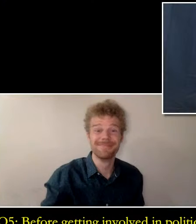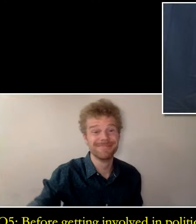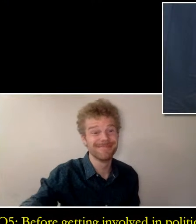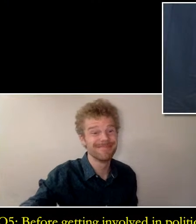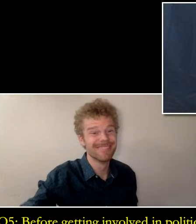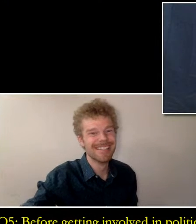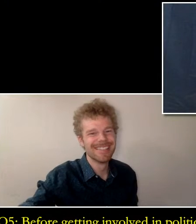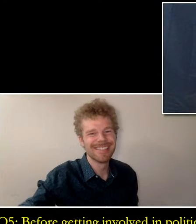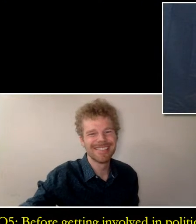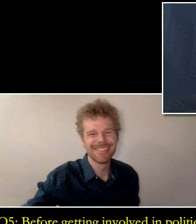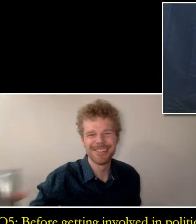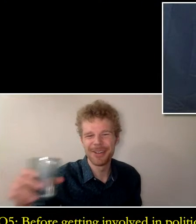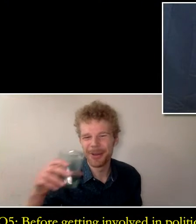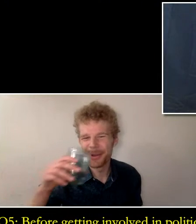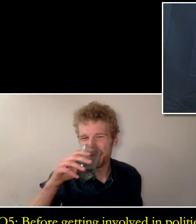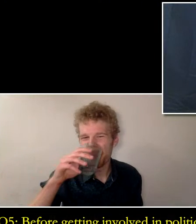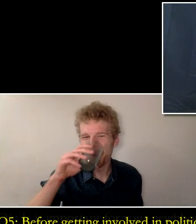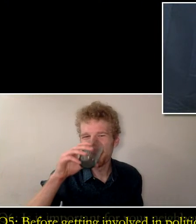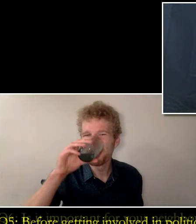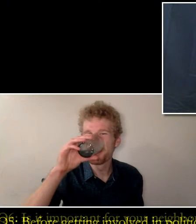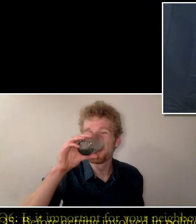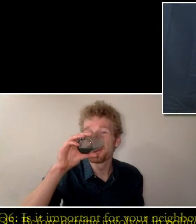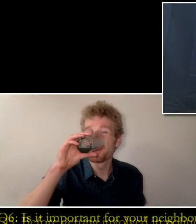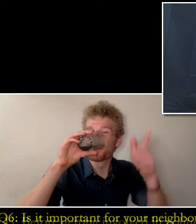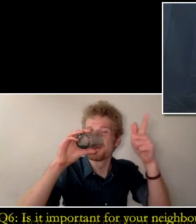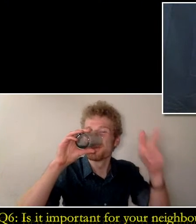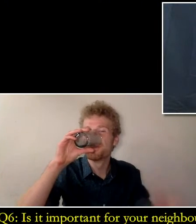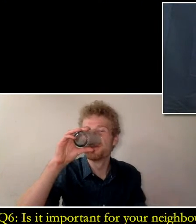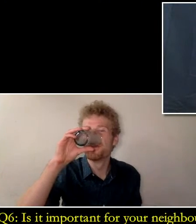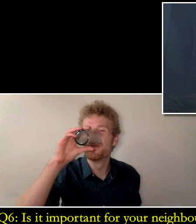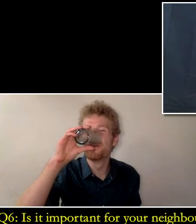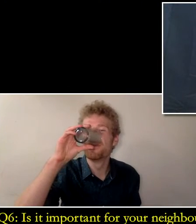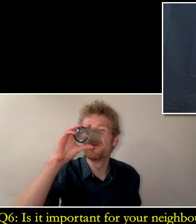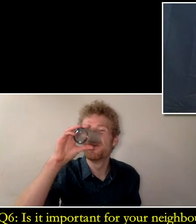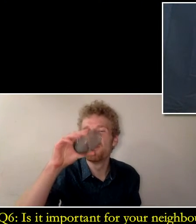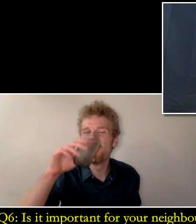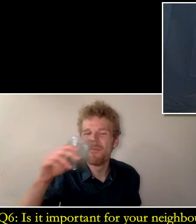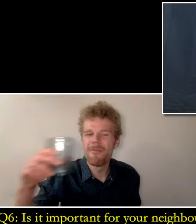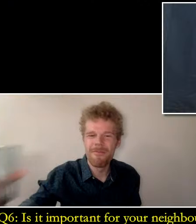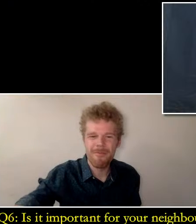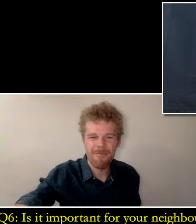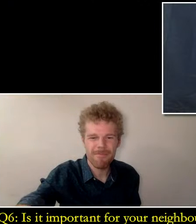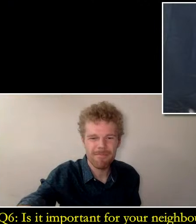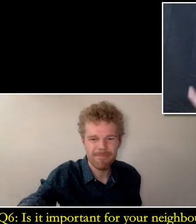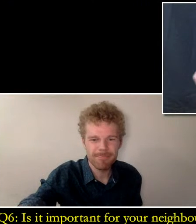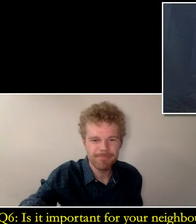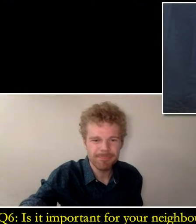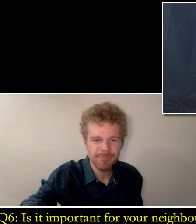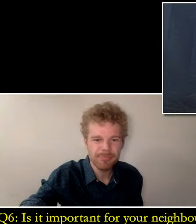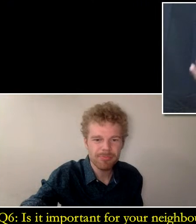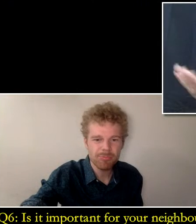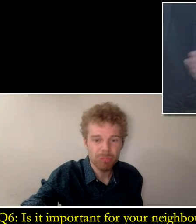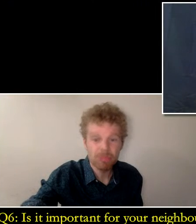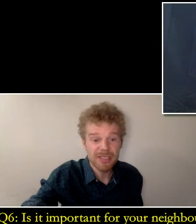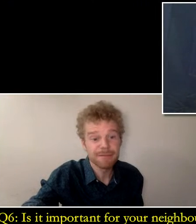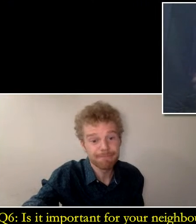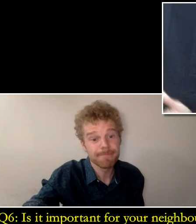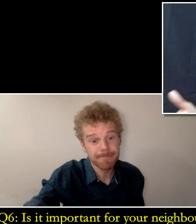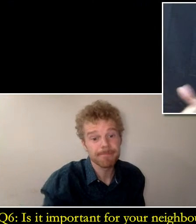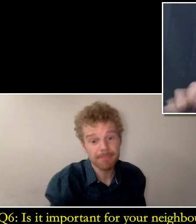going to have to make these decisions. Or 2 years, possibly. Right. Okay, question number